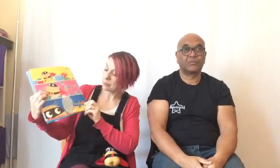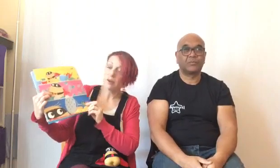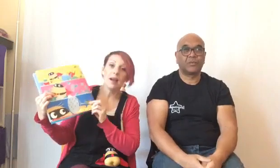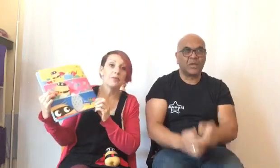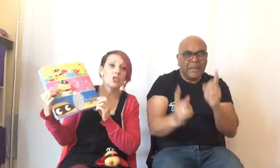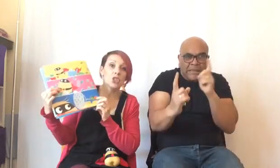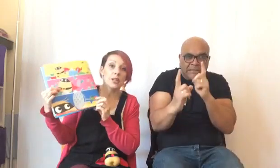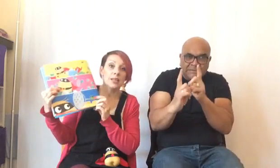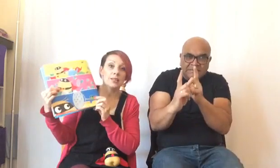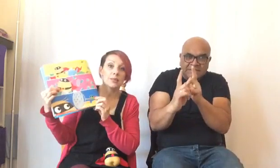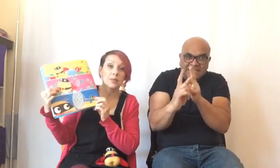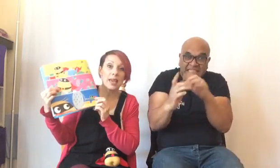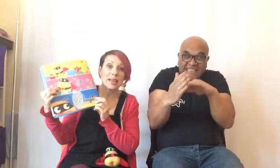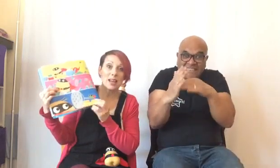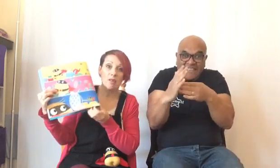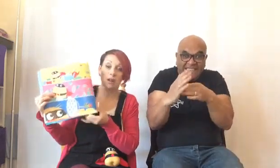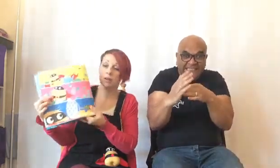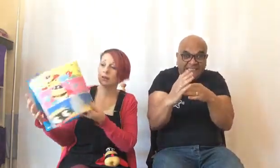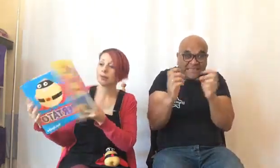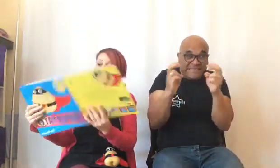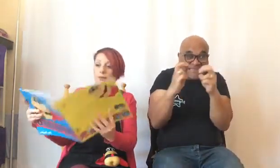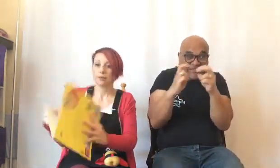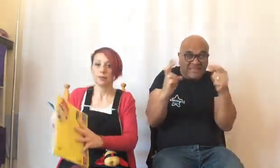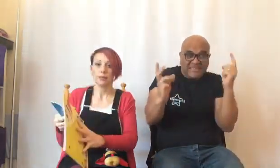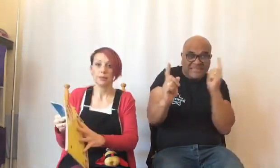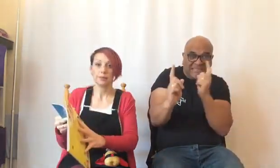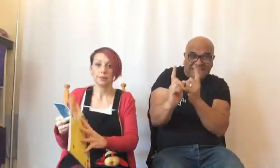him at the cheese. It was getting